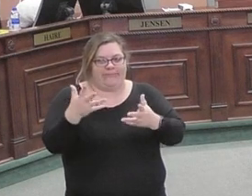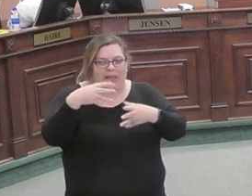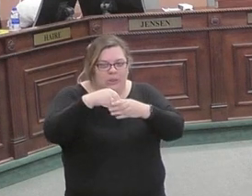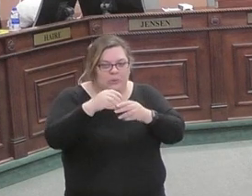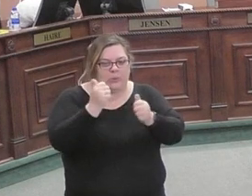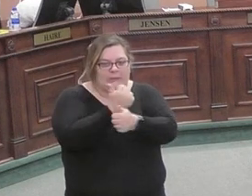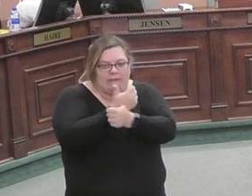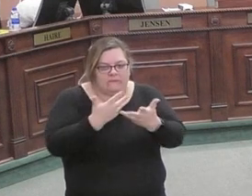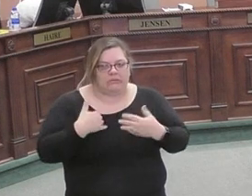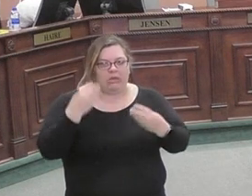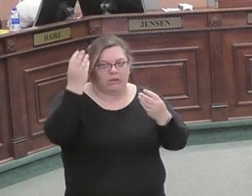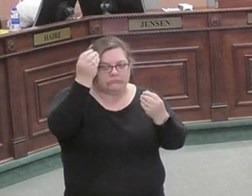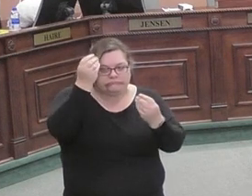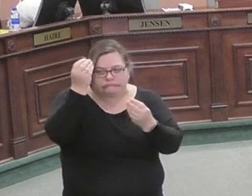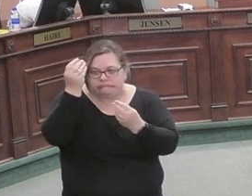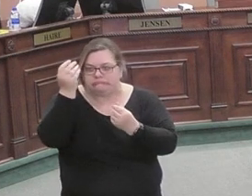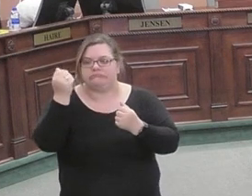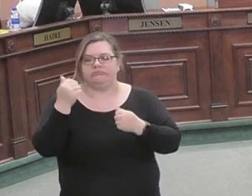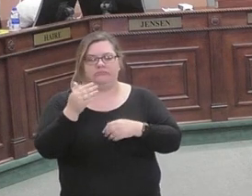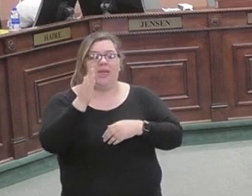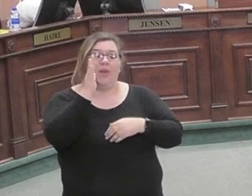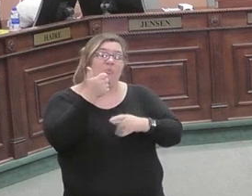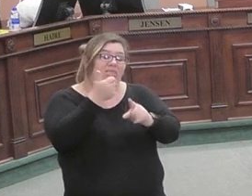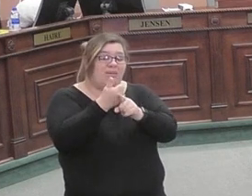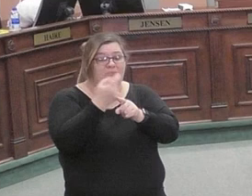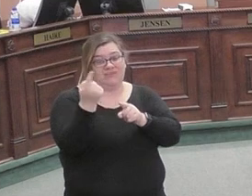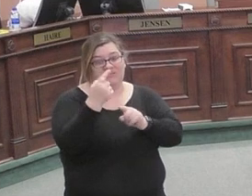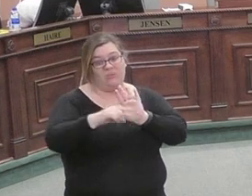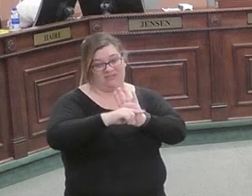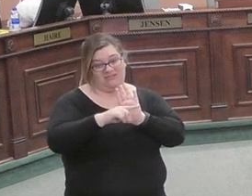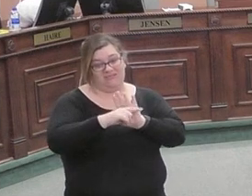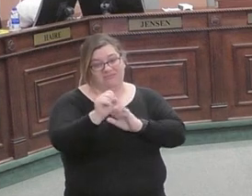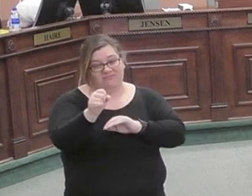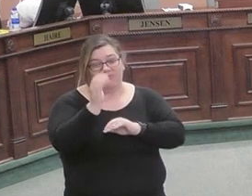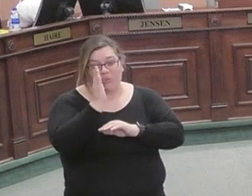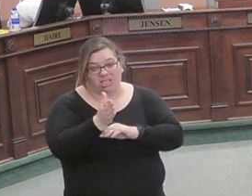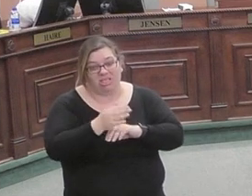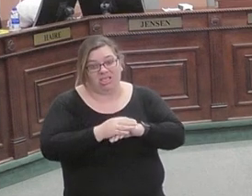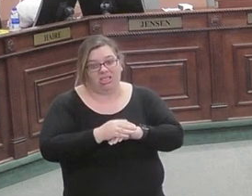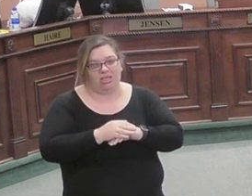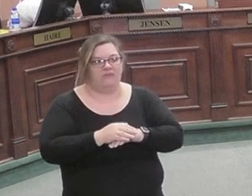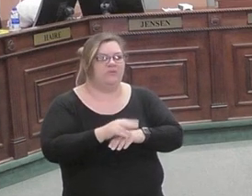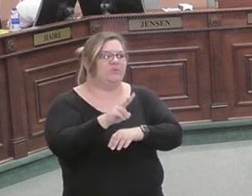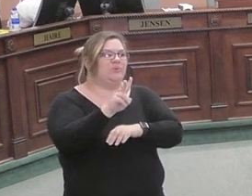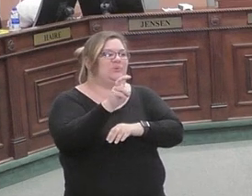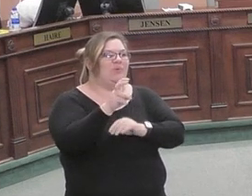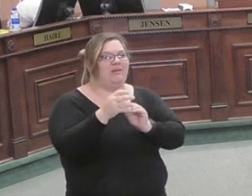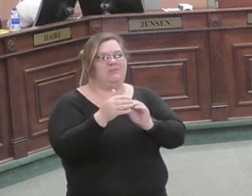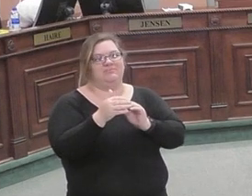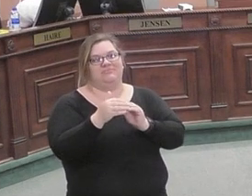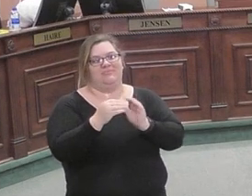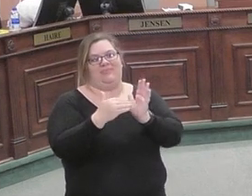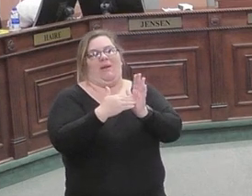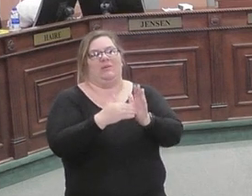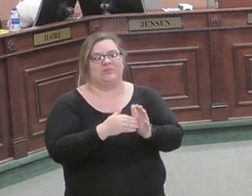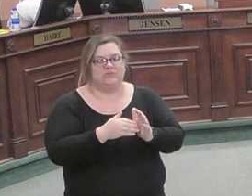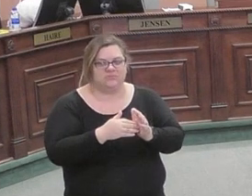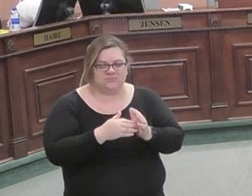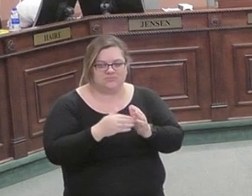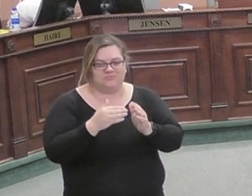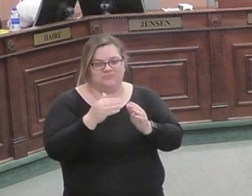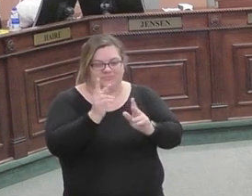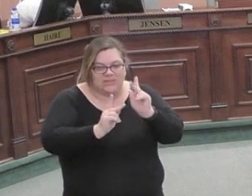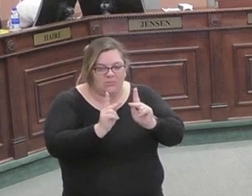that this will impact someone negatively, that out of 200 and plus thousand people that their lives will be